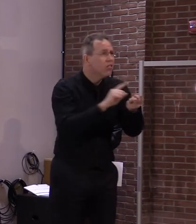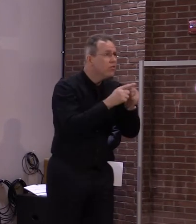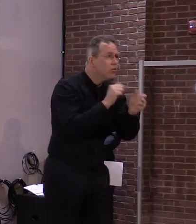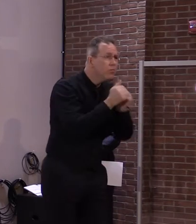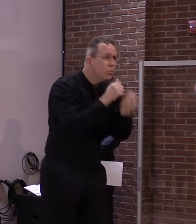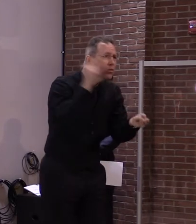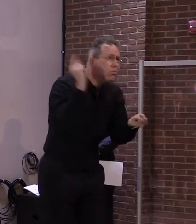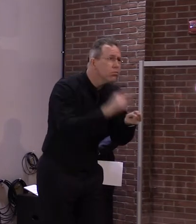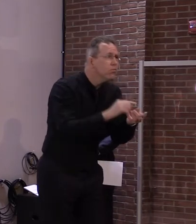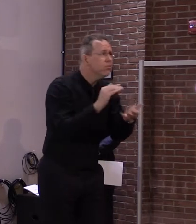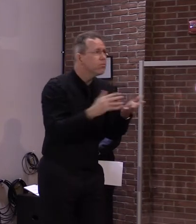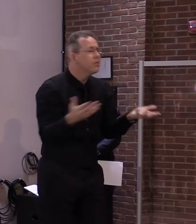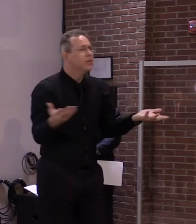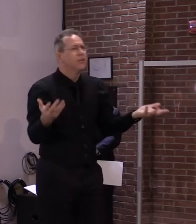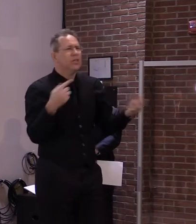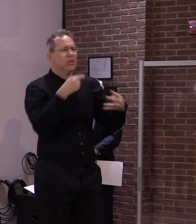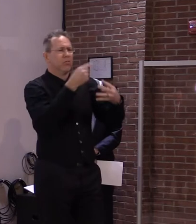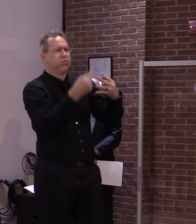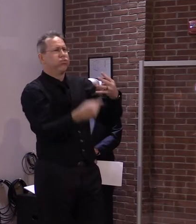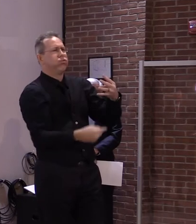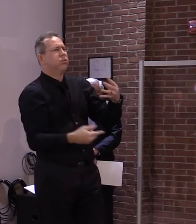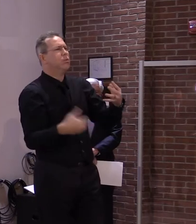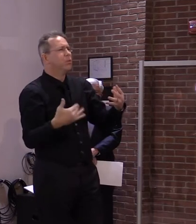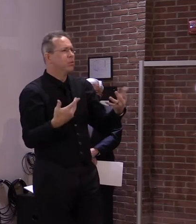implications for their academic growth